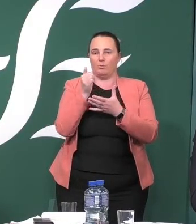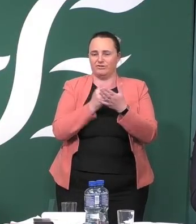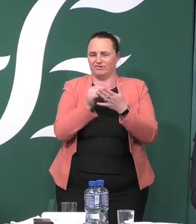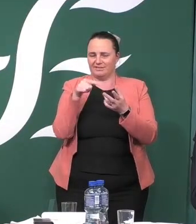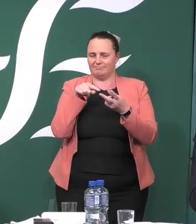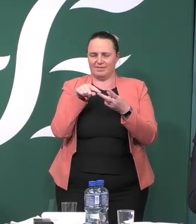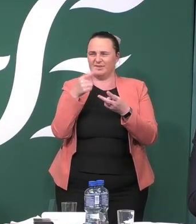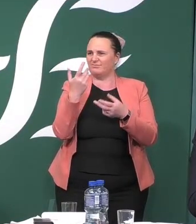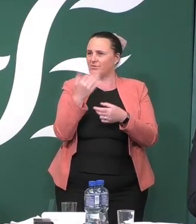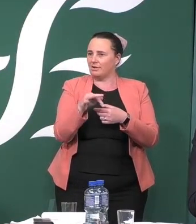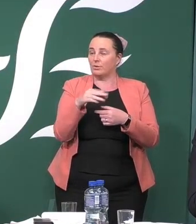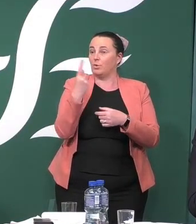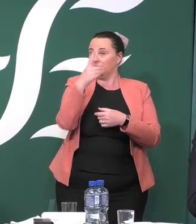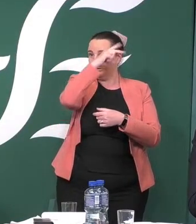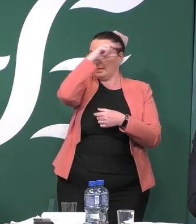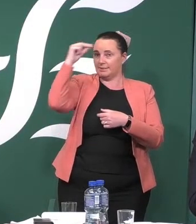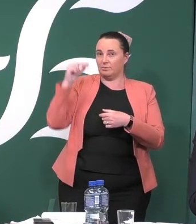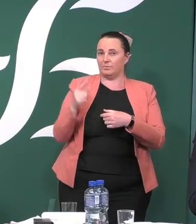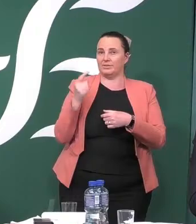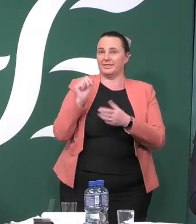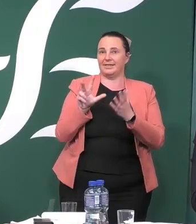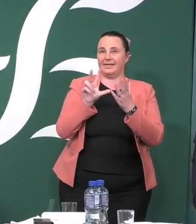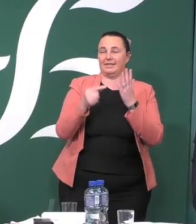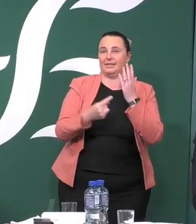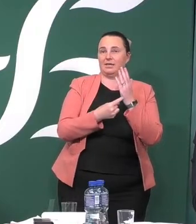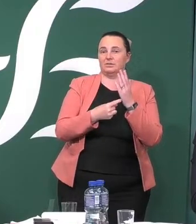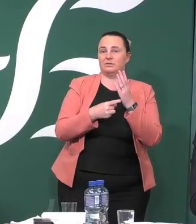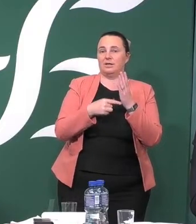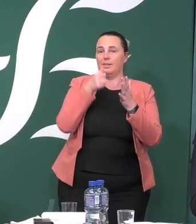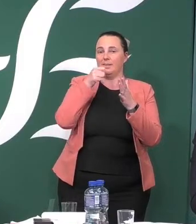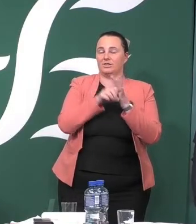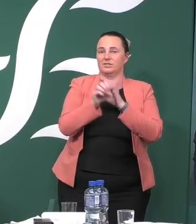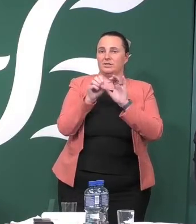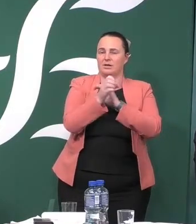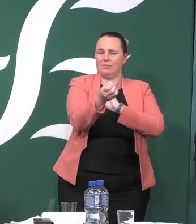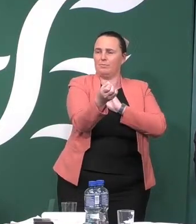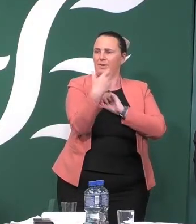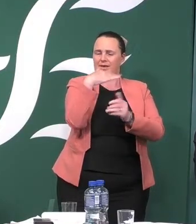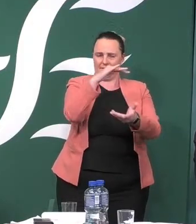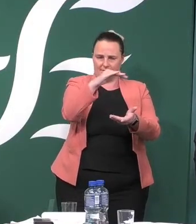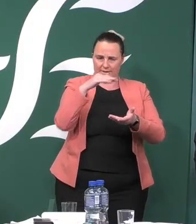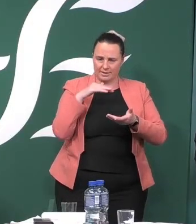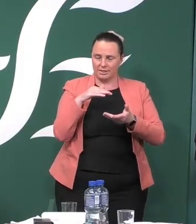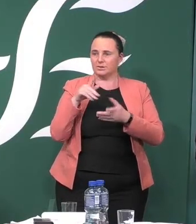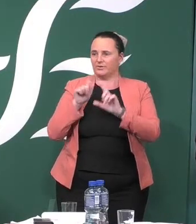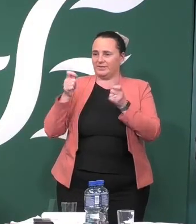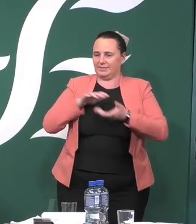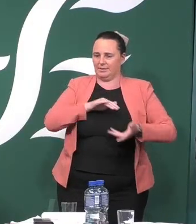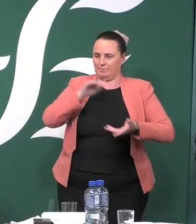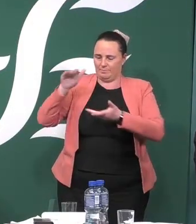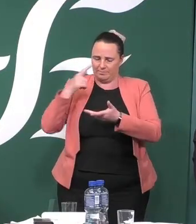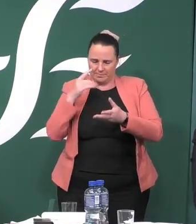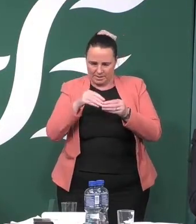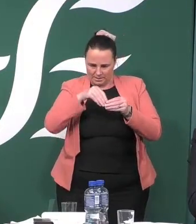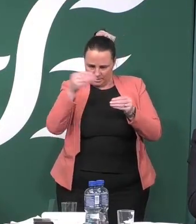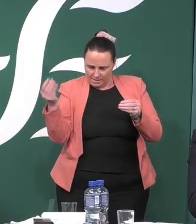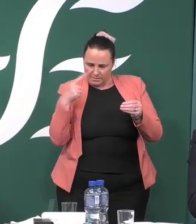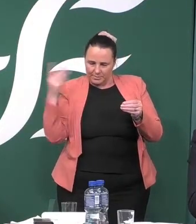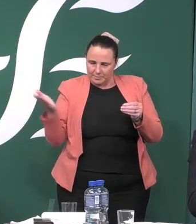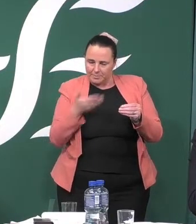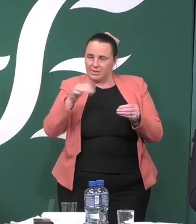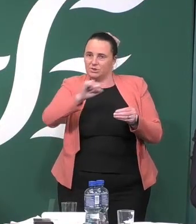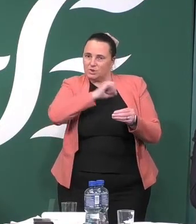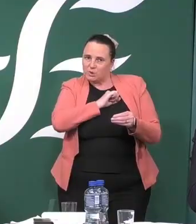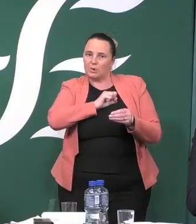incorrect. I'll give you an example. Say, I think we've in the region of 8,000 postal letters that have come back. We have a whole team who will go through those one by one to get those